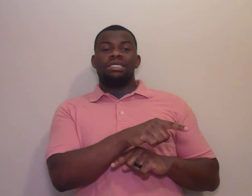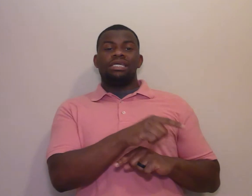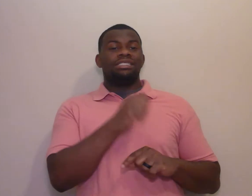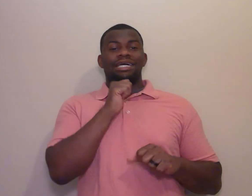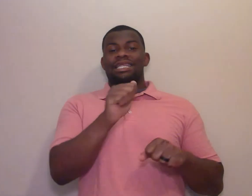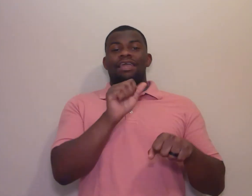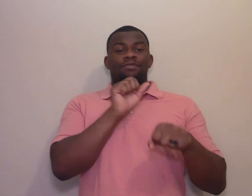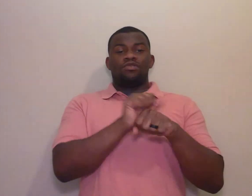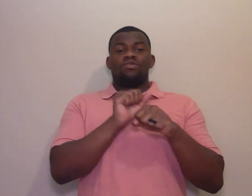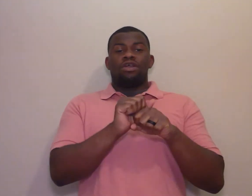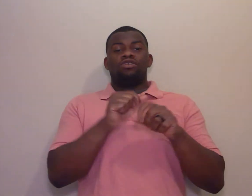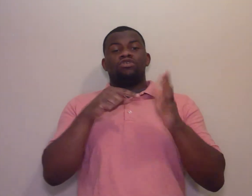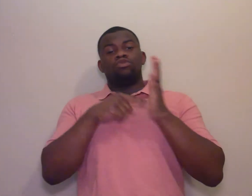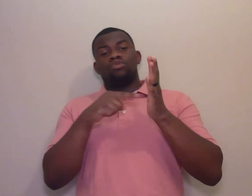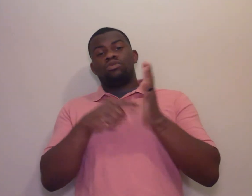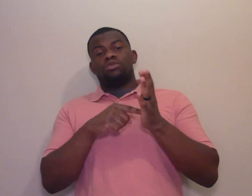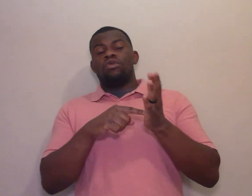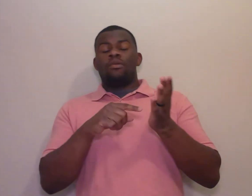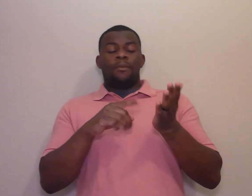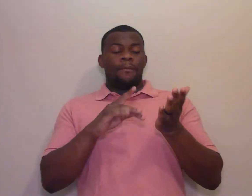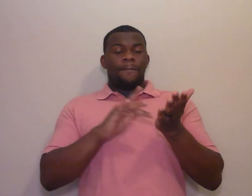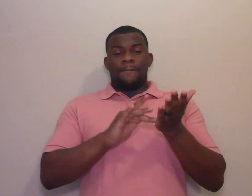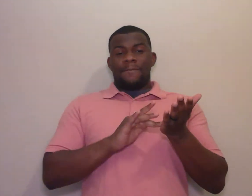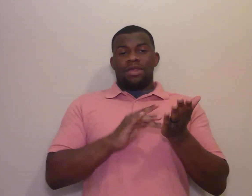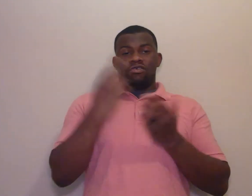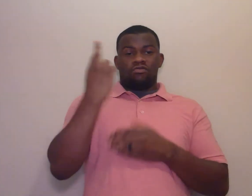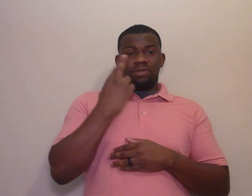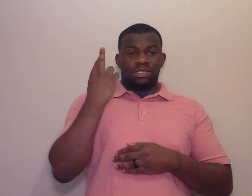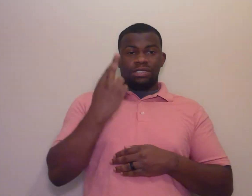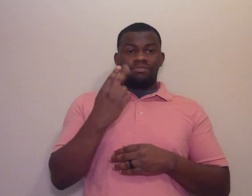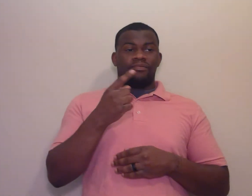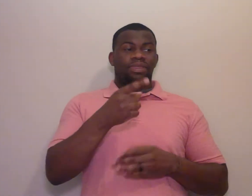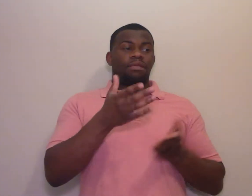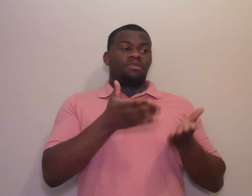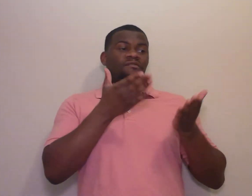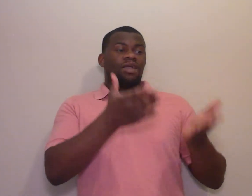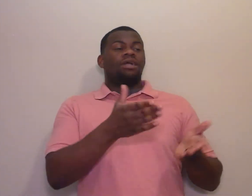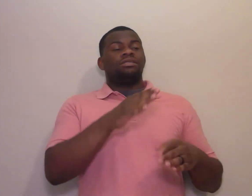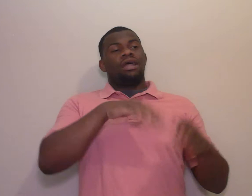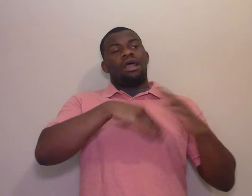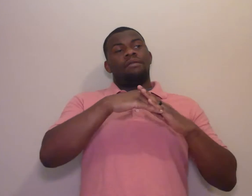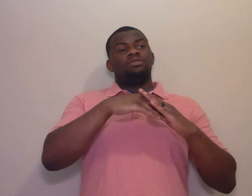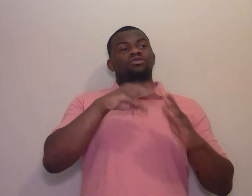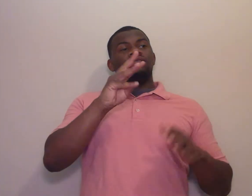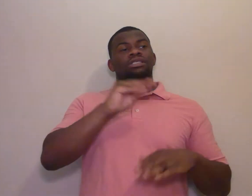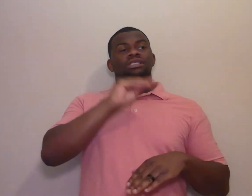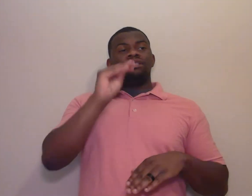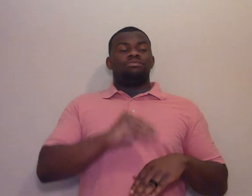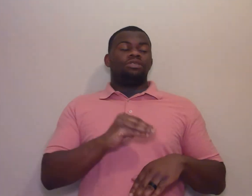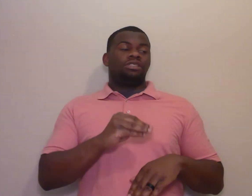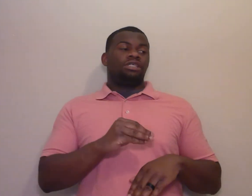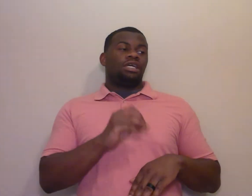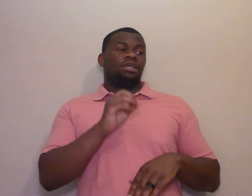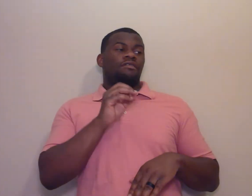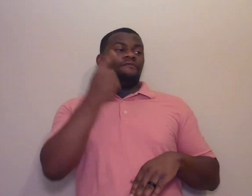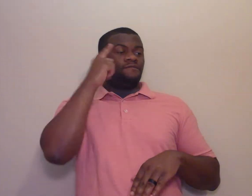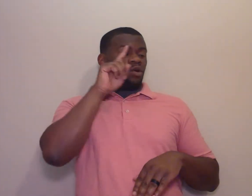reasons. It provides up to 60% of the basic weekly earnings to the participant after completing a